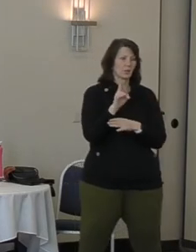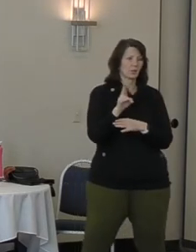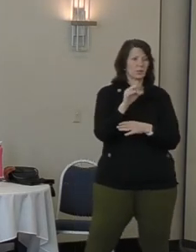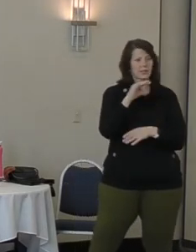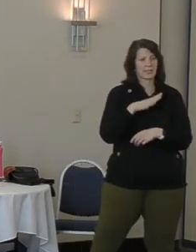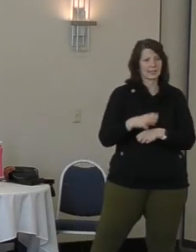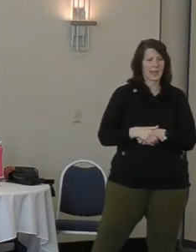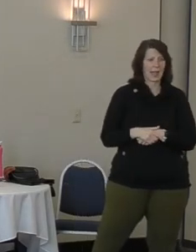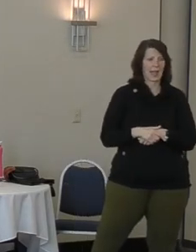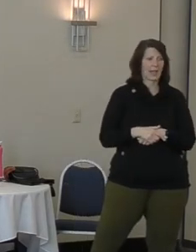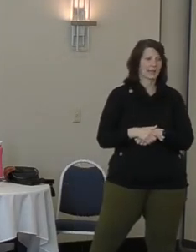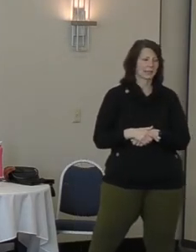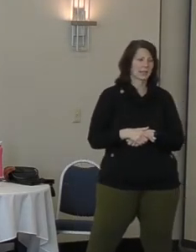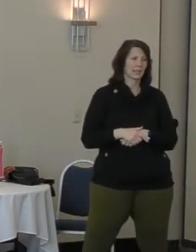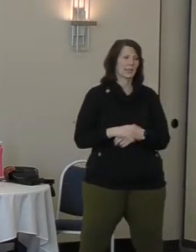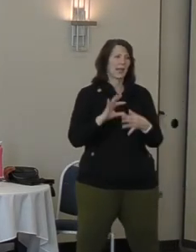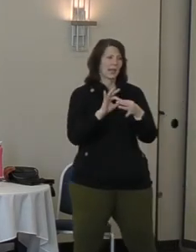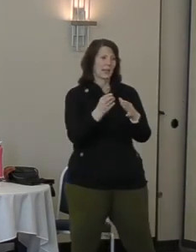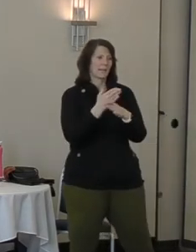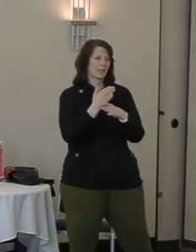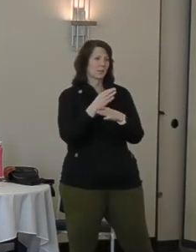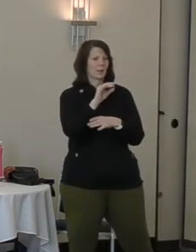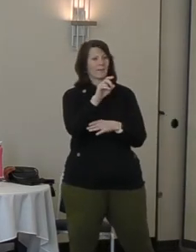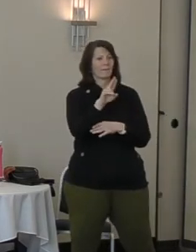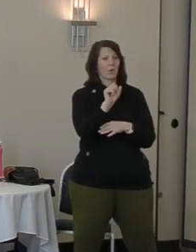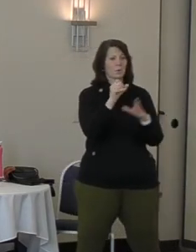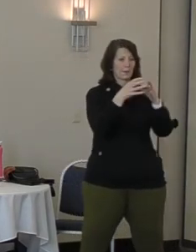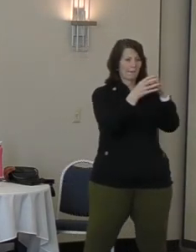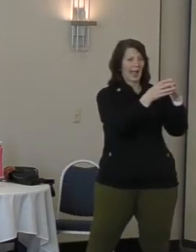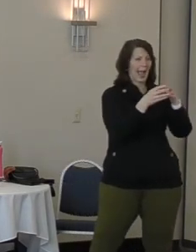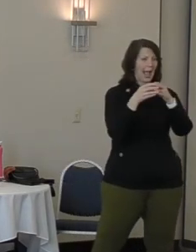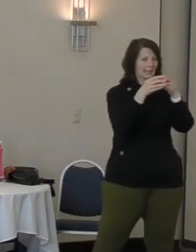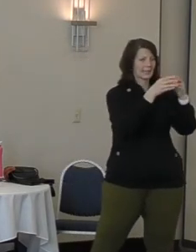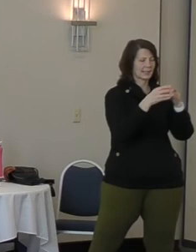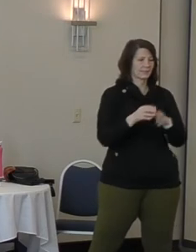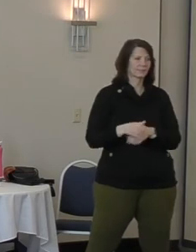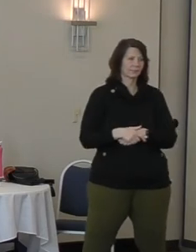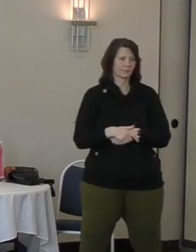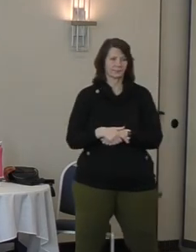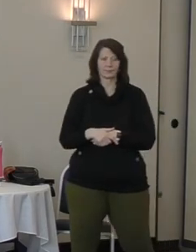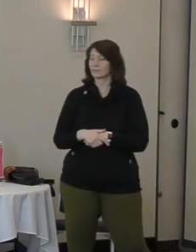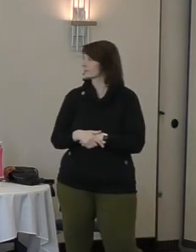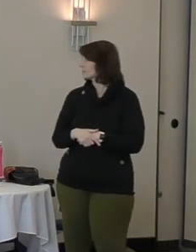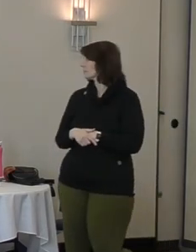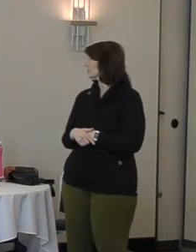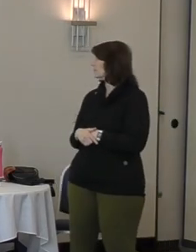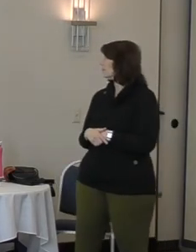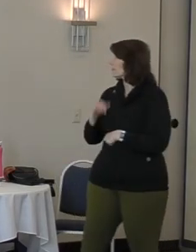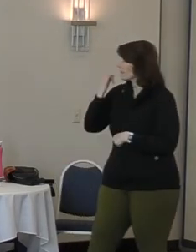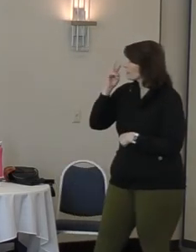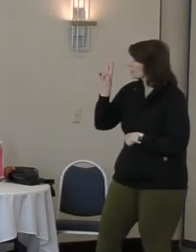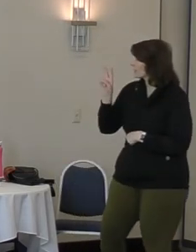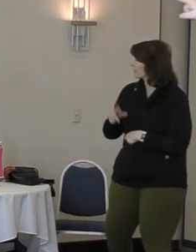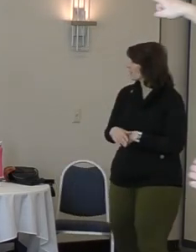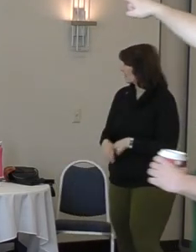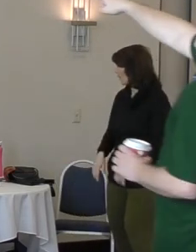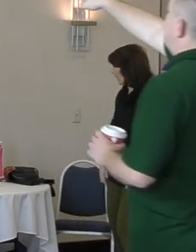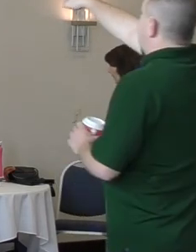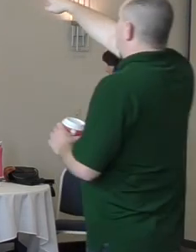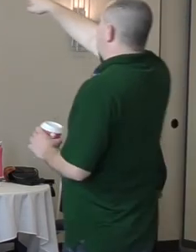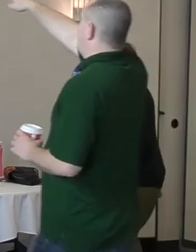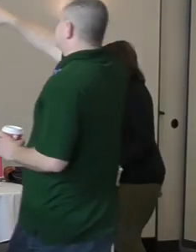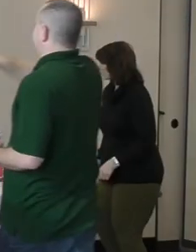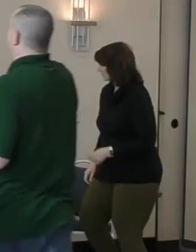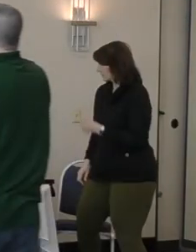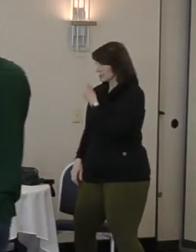these guys as links between their forward pods. Okay? So if we look at it here, we